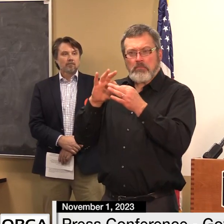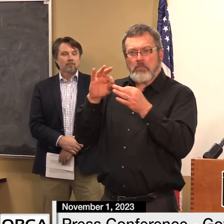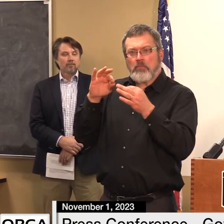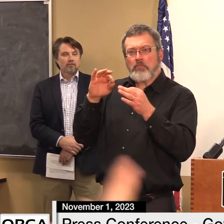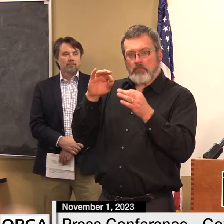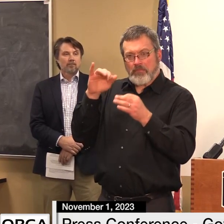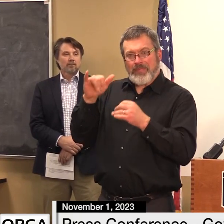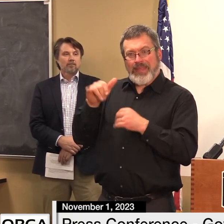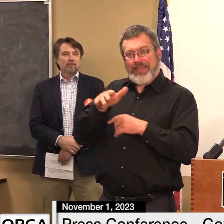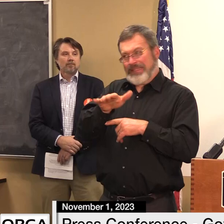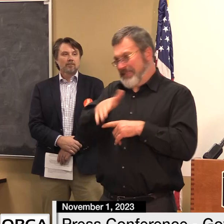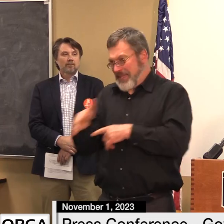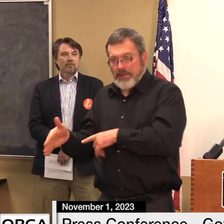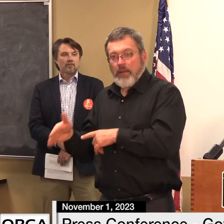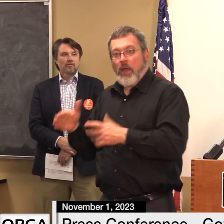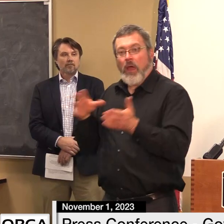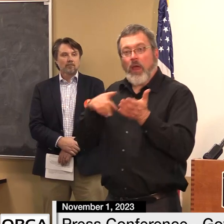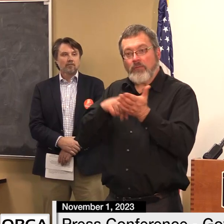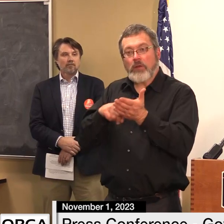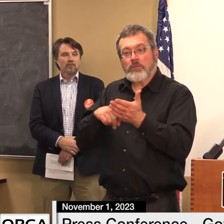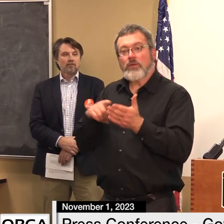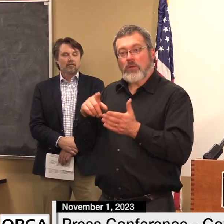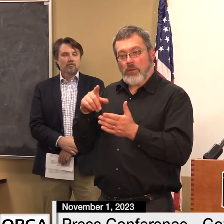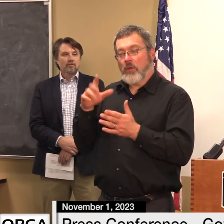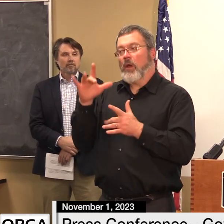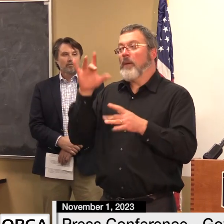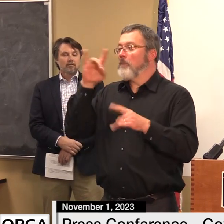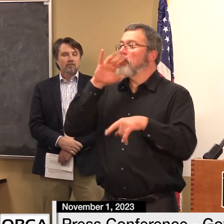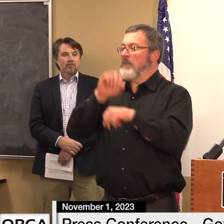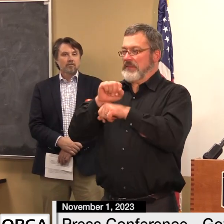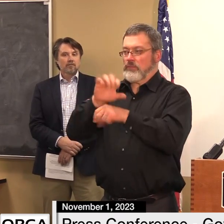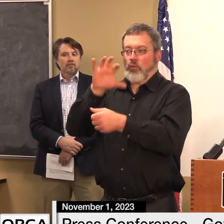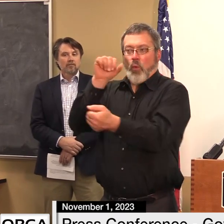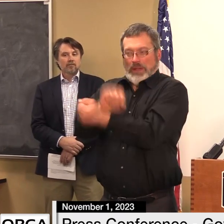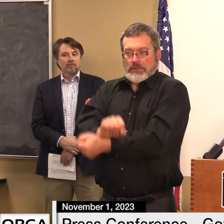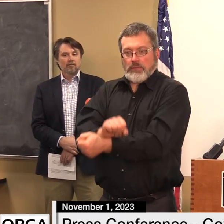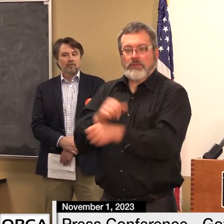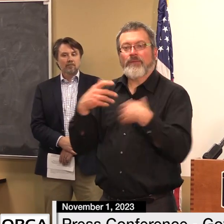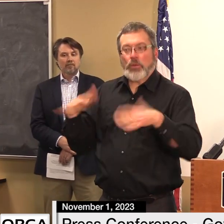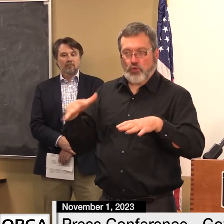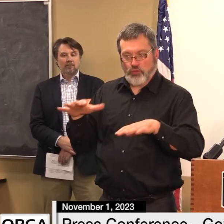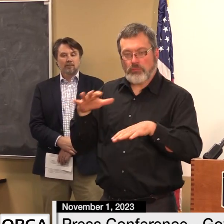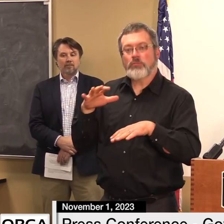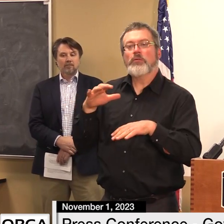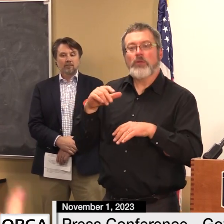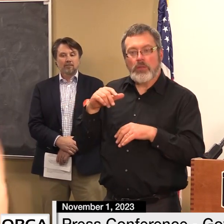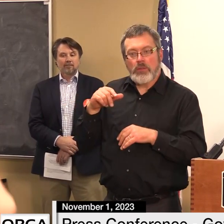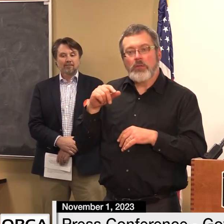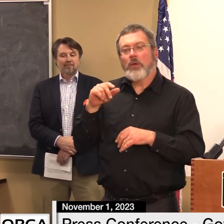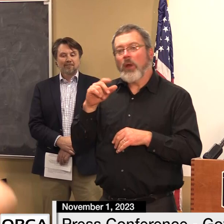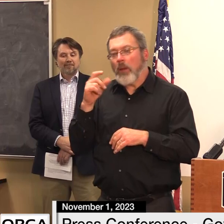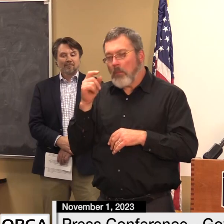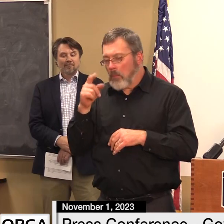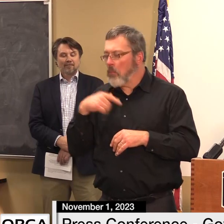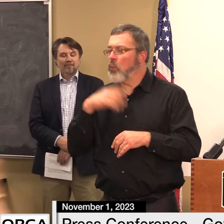deaths, the investigations, and some arrests have been made. So We have a long ways to go, and